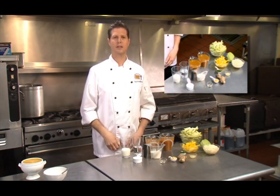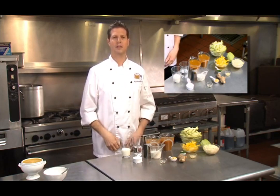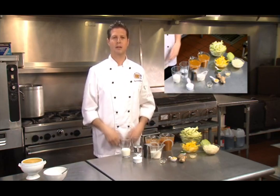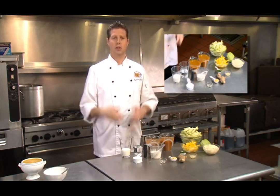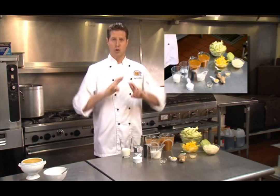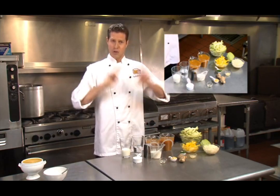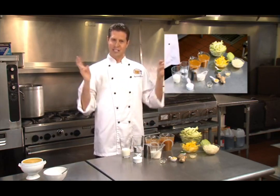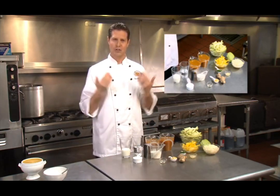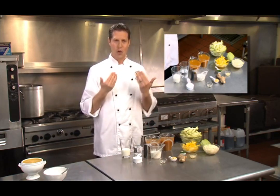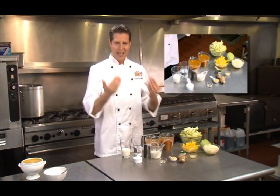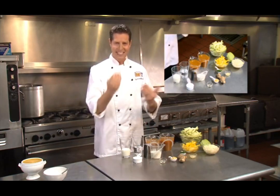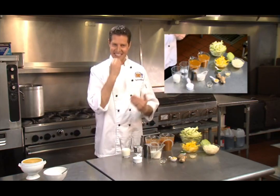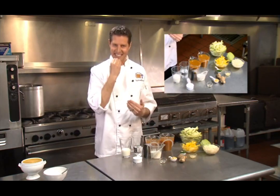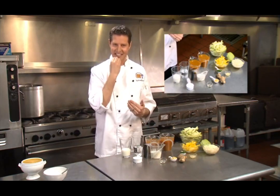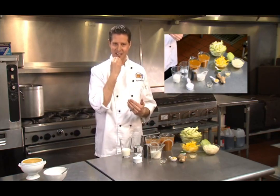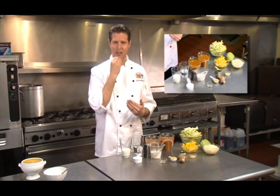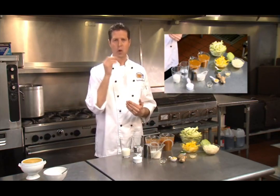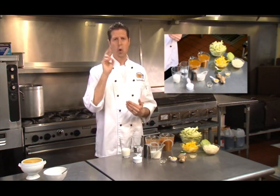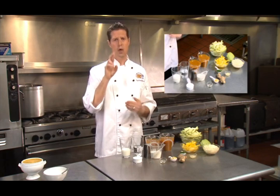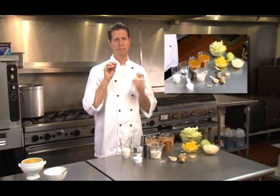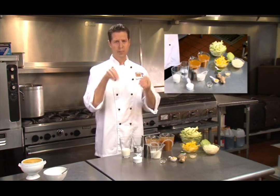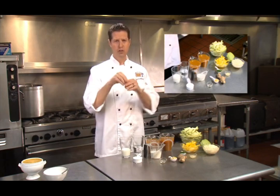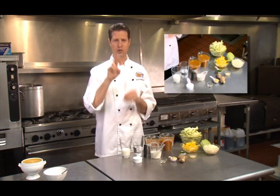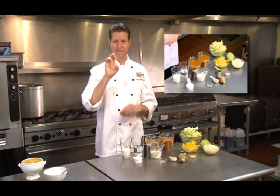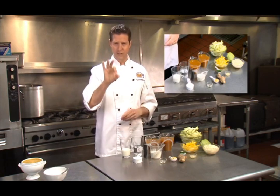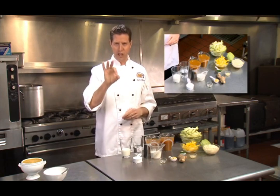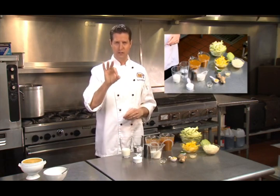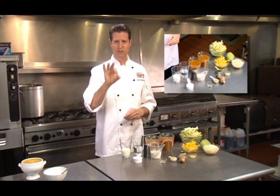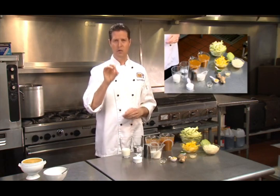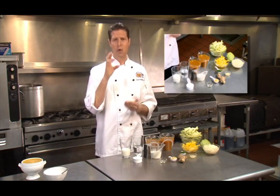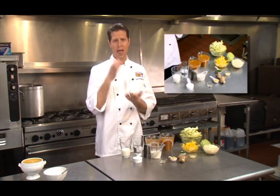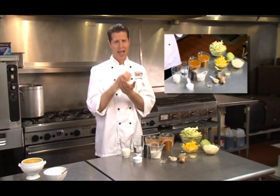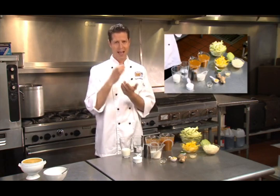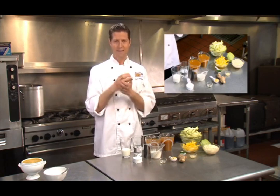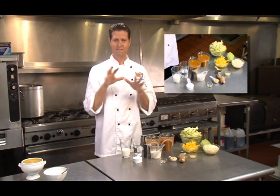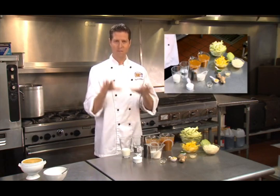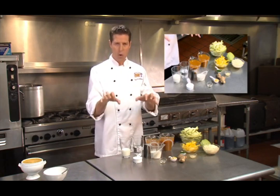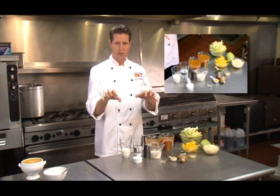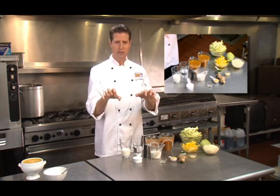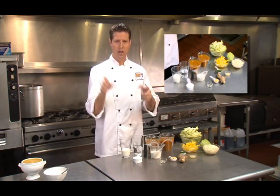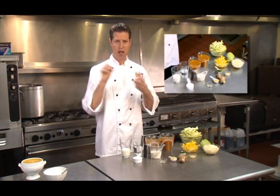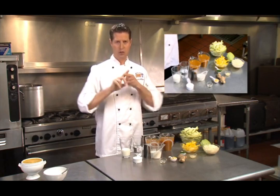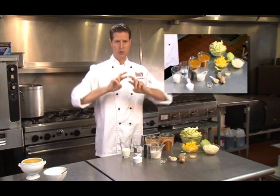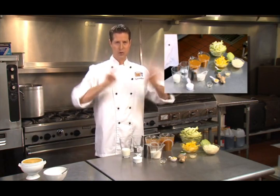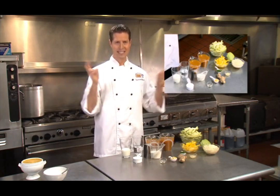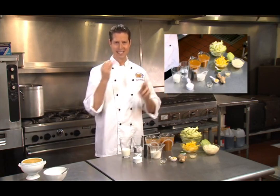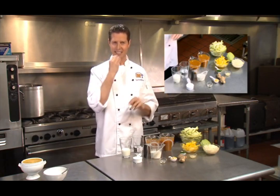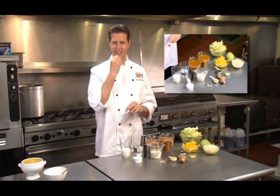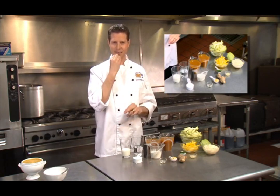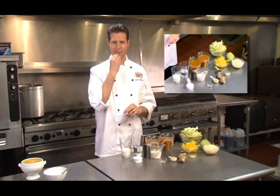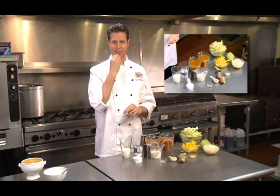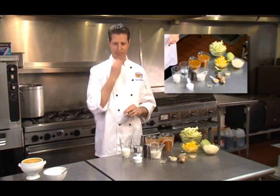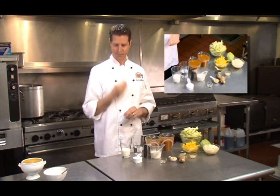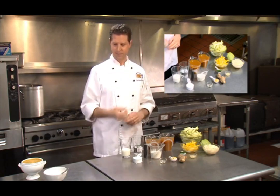Now it's ready to eat or store in the refrigerator. The container can also be frozen until you're ready to eat